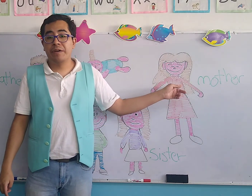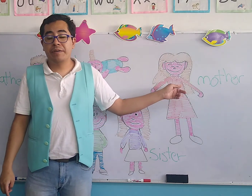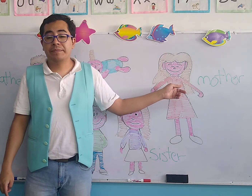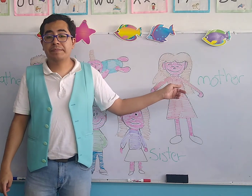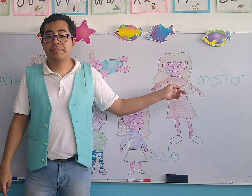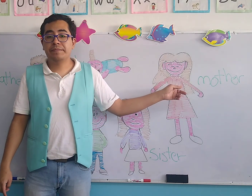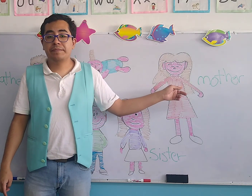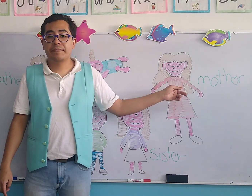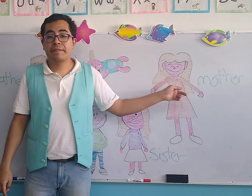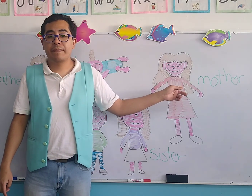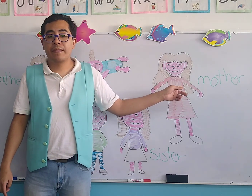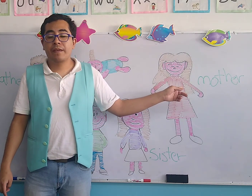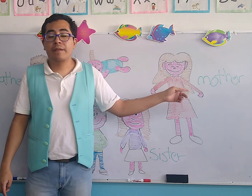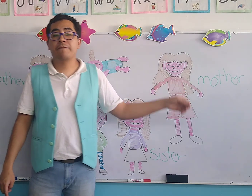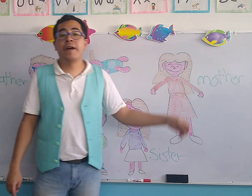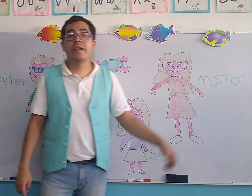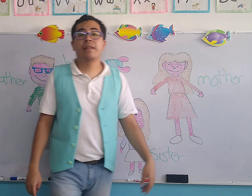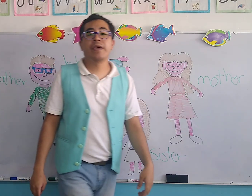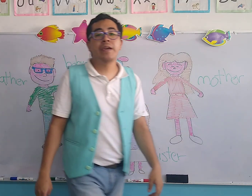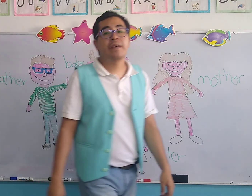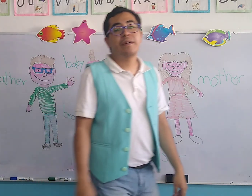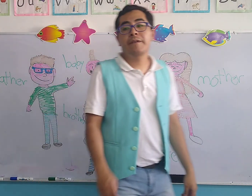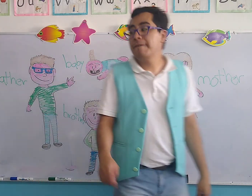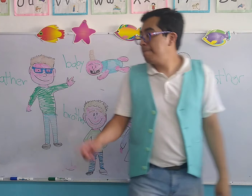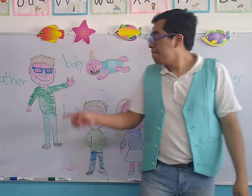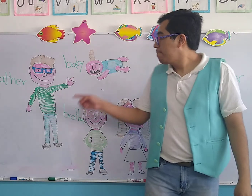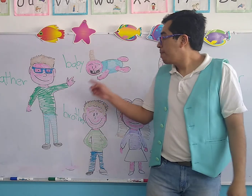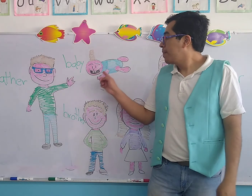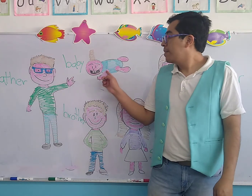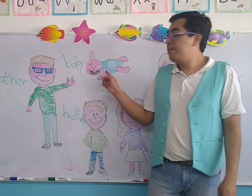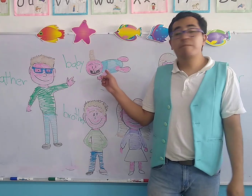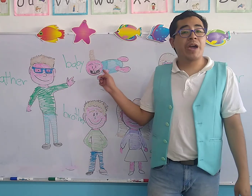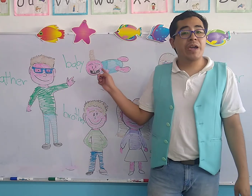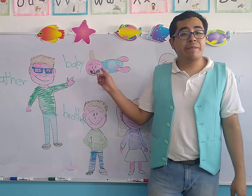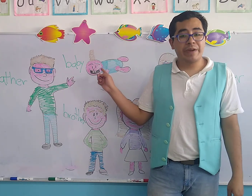Mother. And finally, the baby.